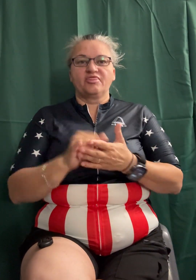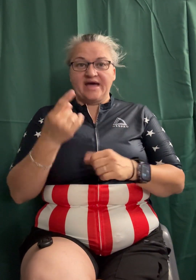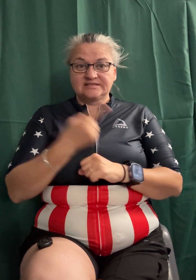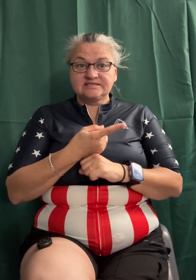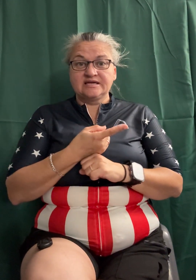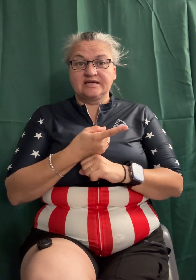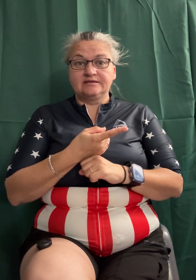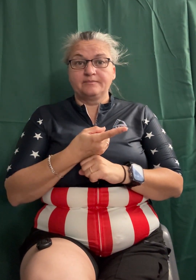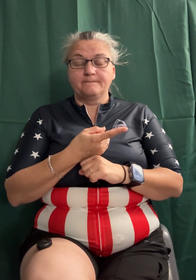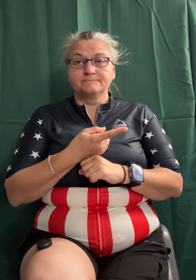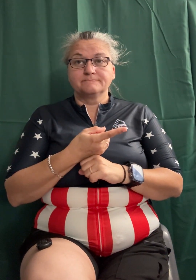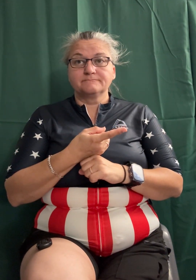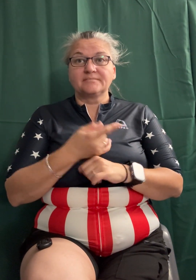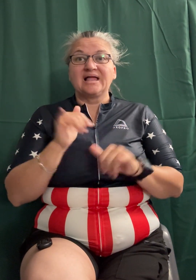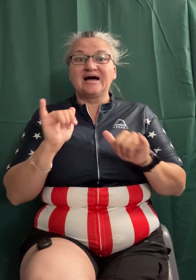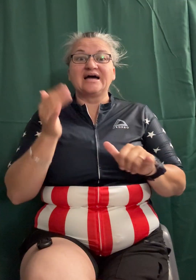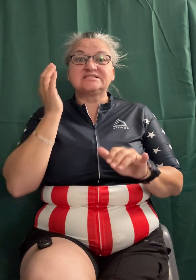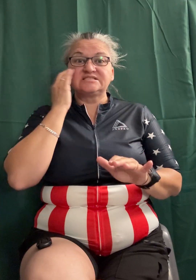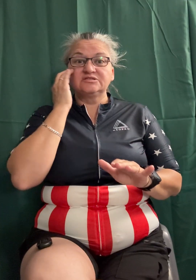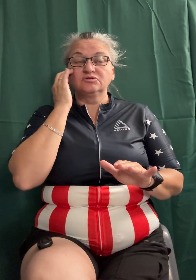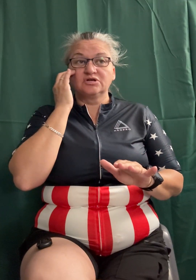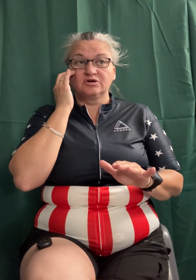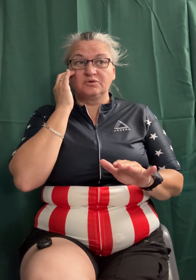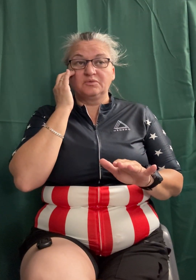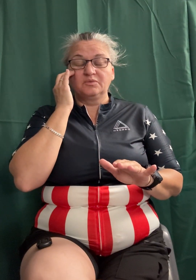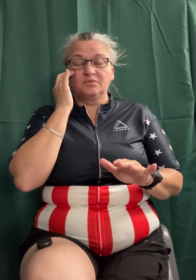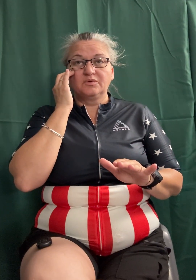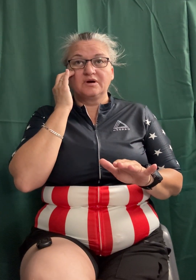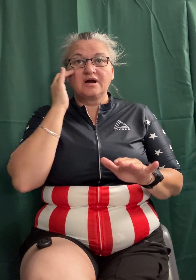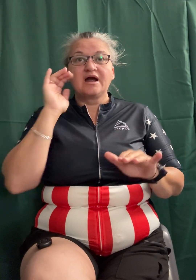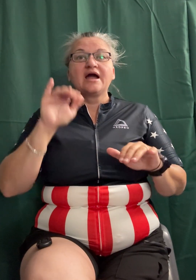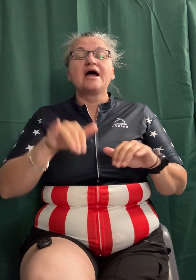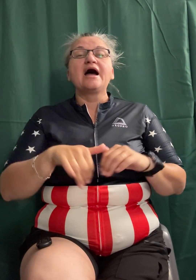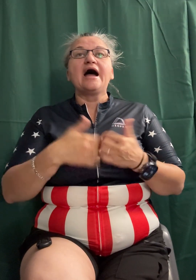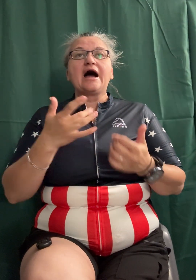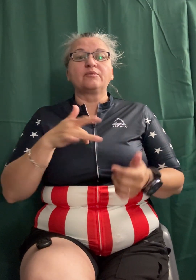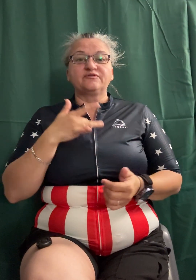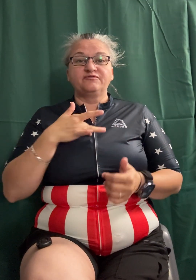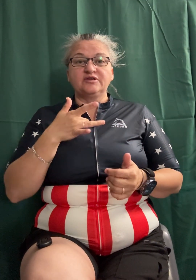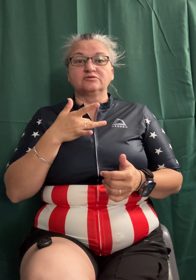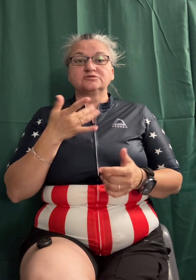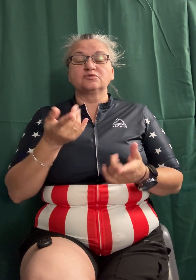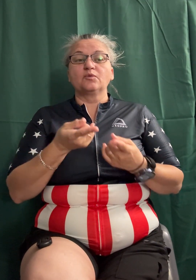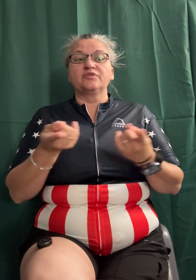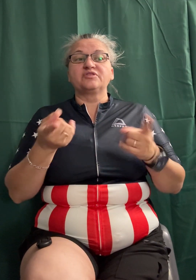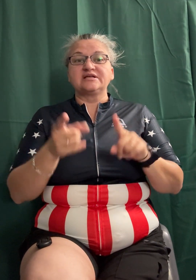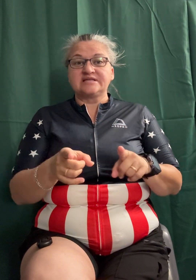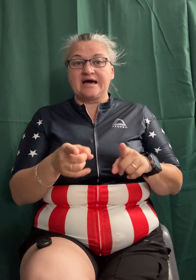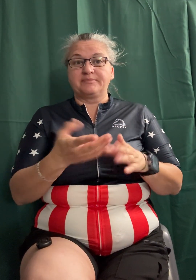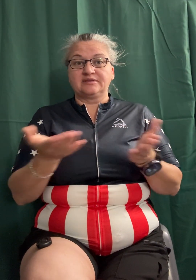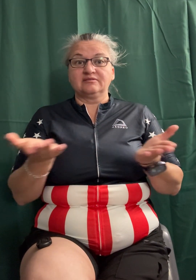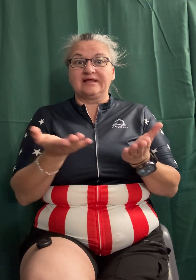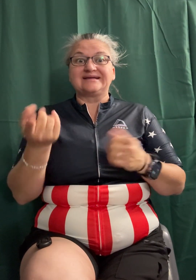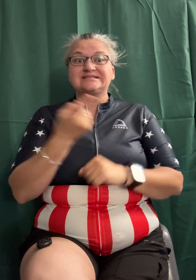That said, I still know how it feels when things happen like